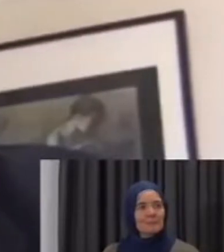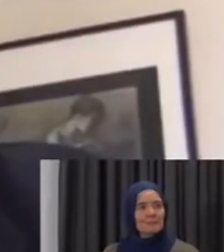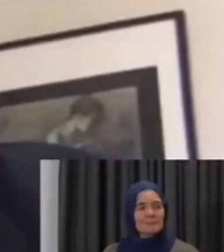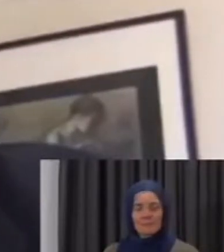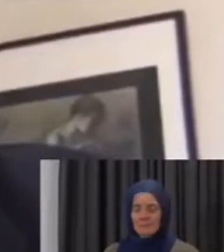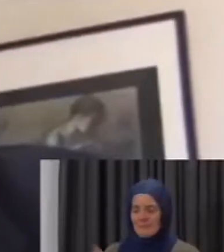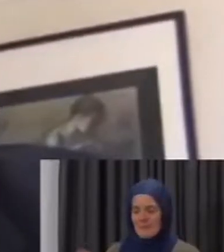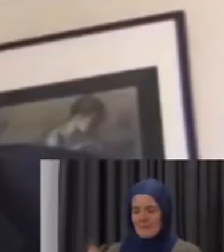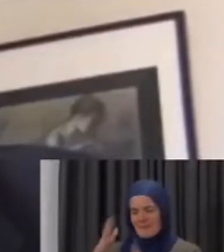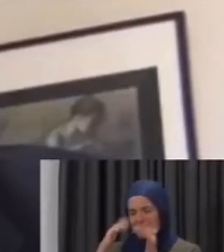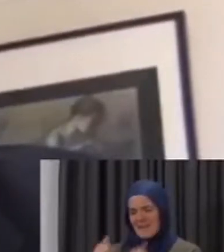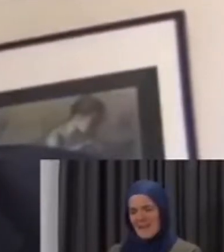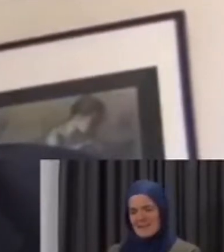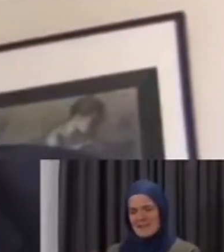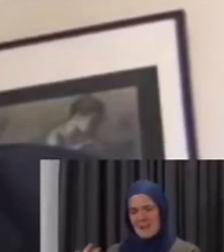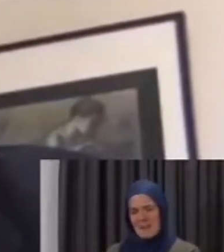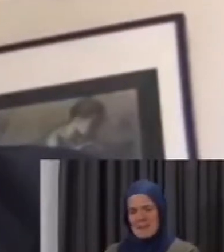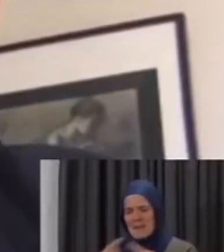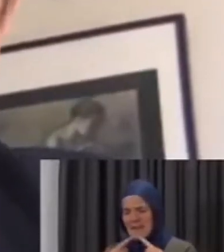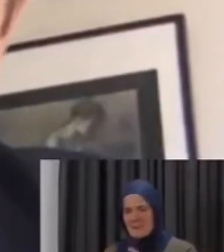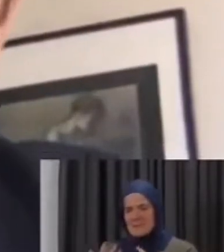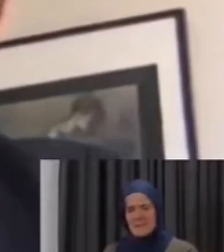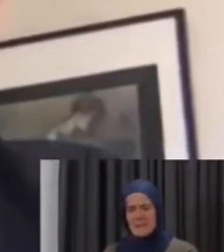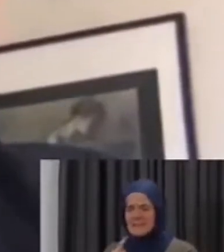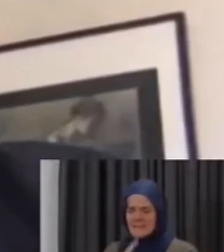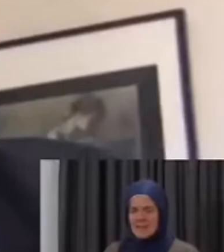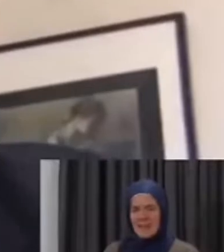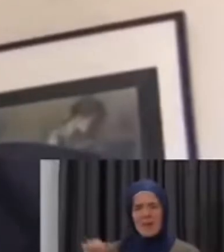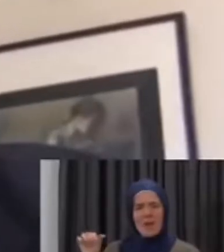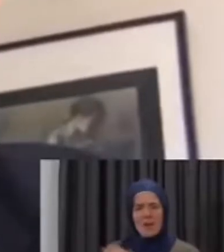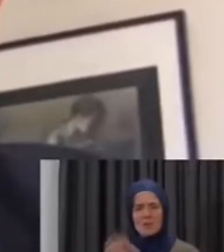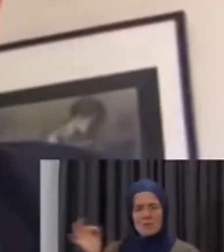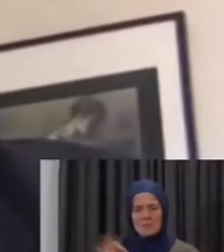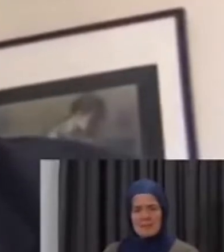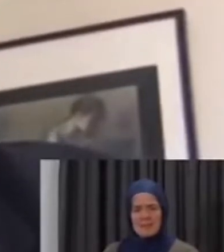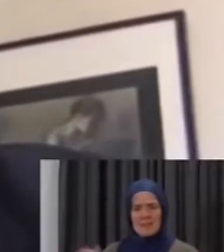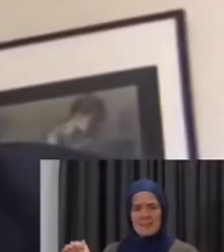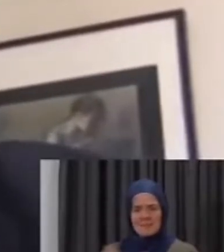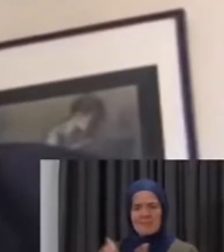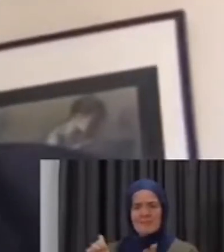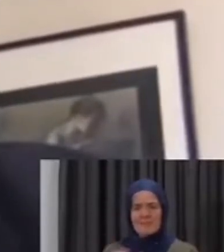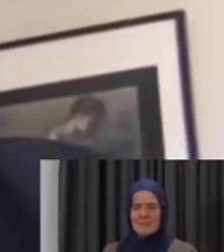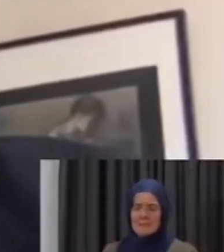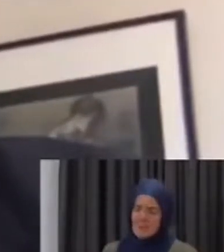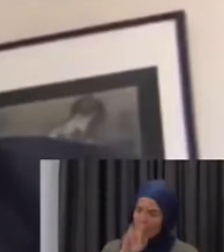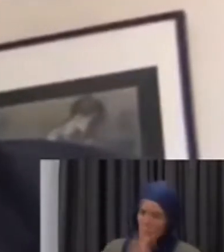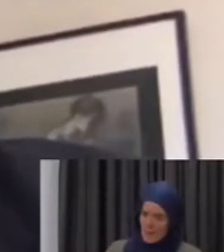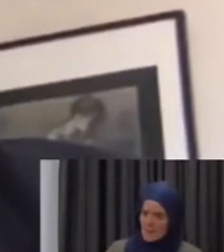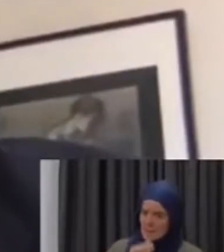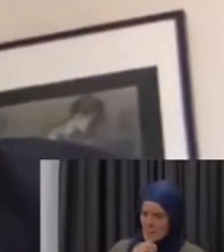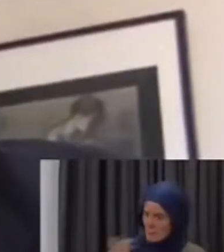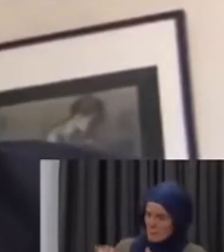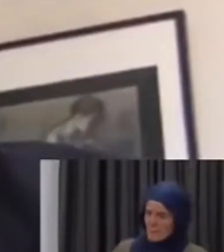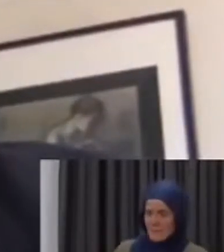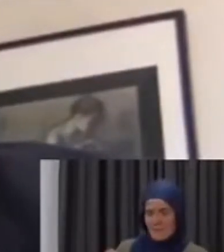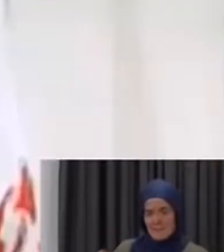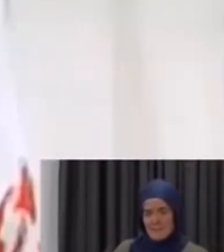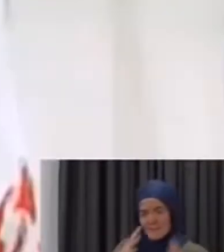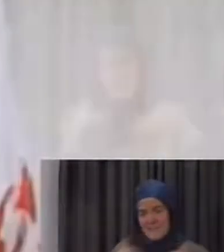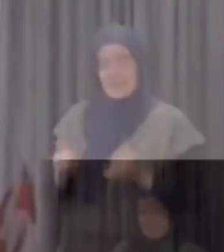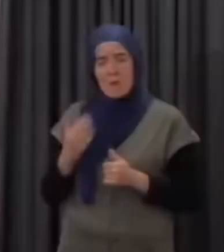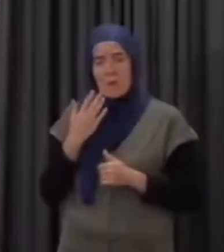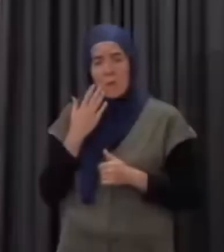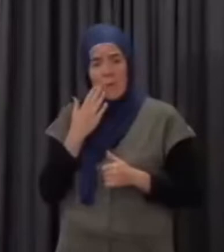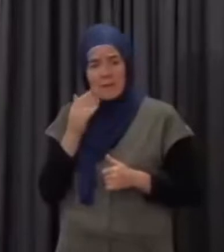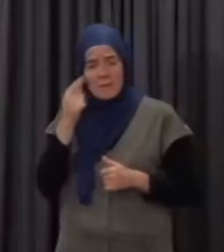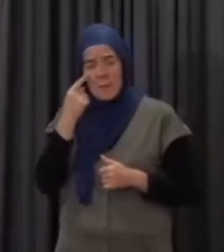100% accurate. Will Wales get this specific test, and when would you like to see it being rolled out across the country? So I can't